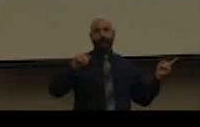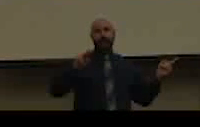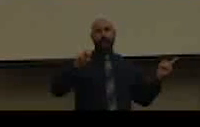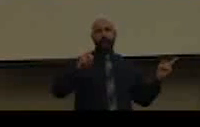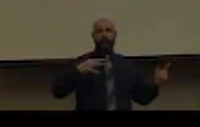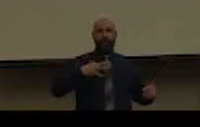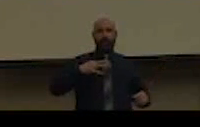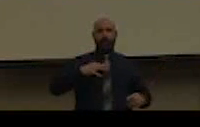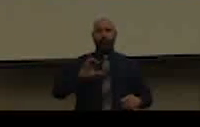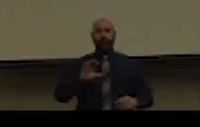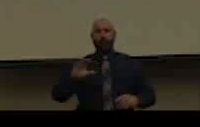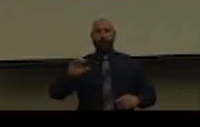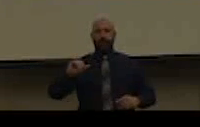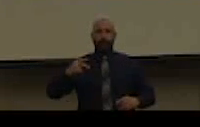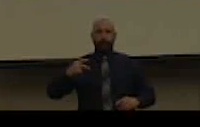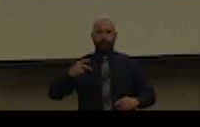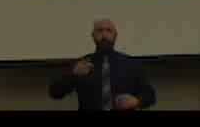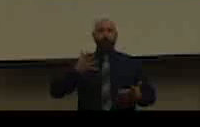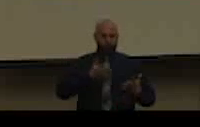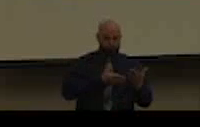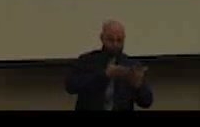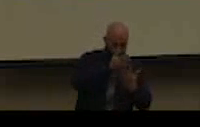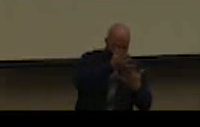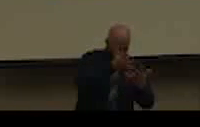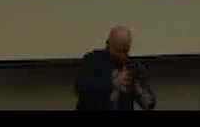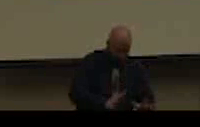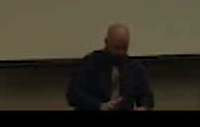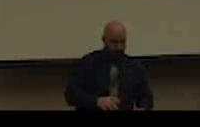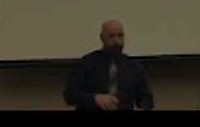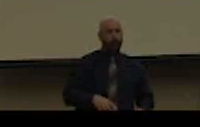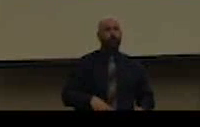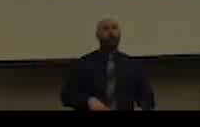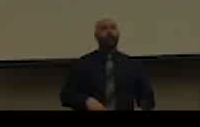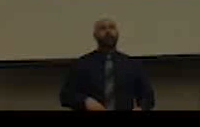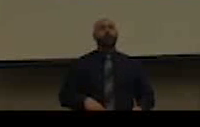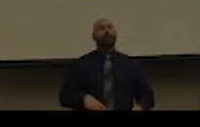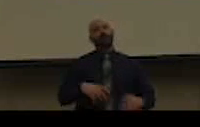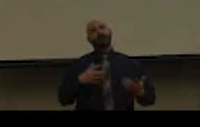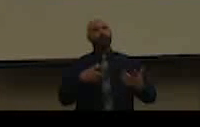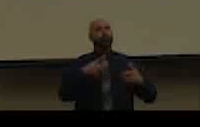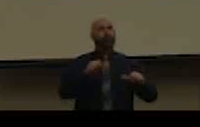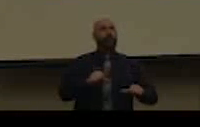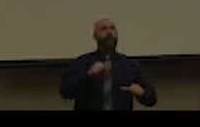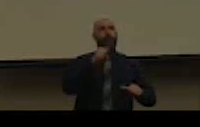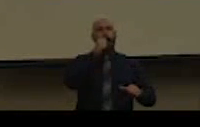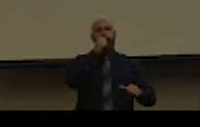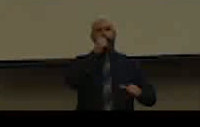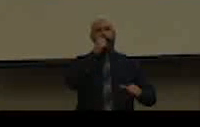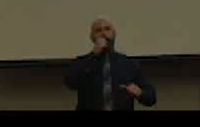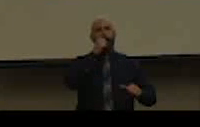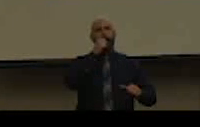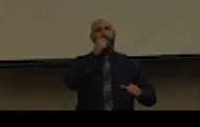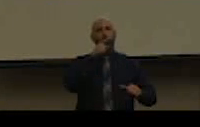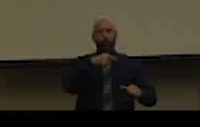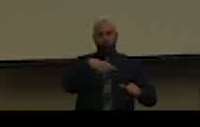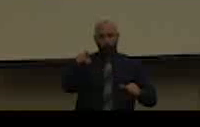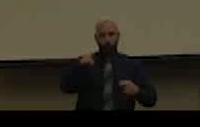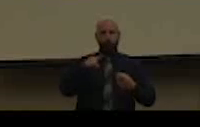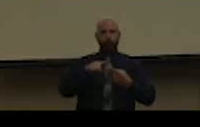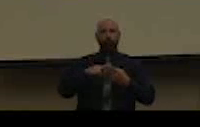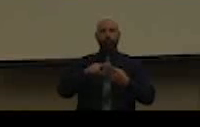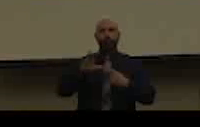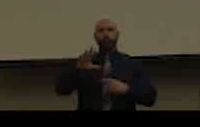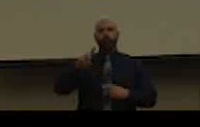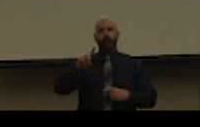you can go to Paula's, I shouldn't use that example, you can, that won't make sense, you can go to a childcare. Really, what